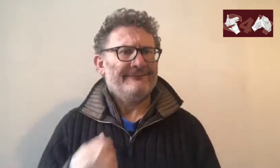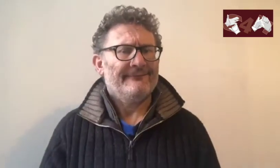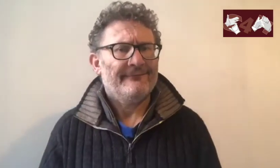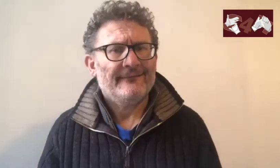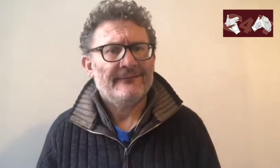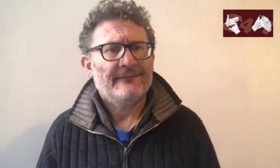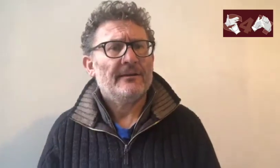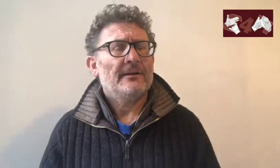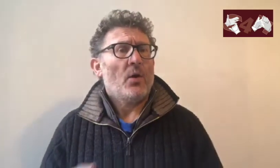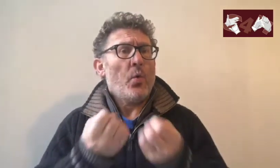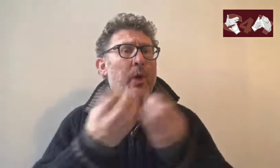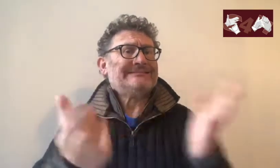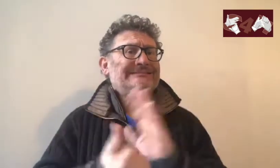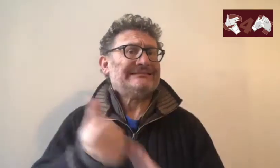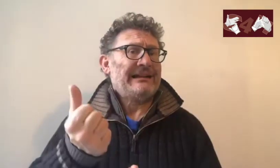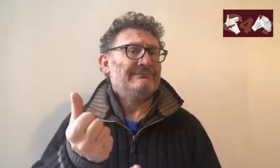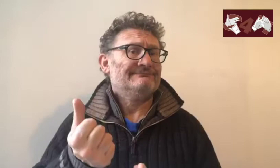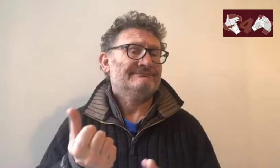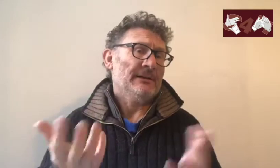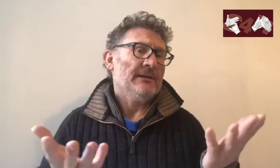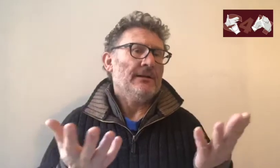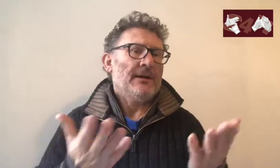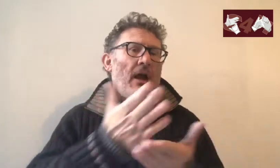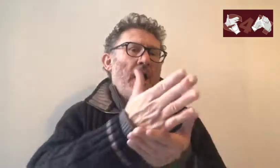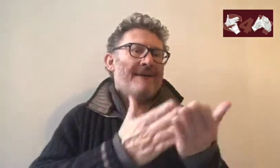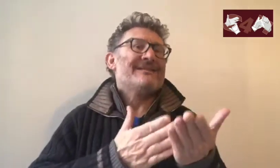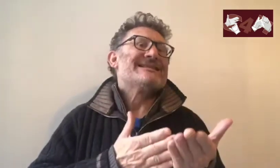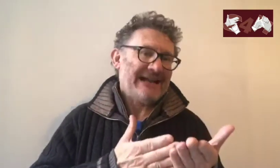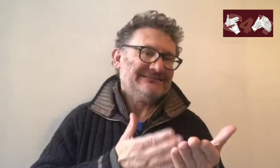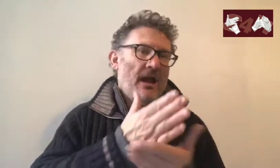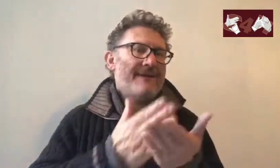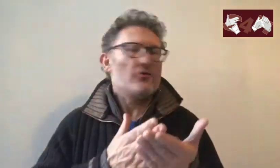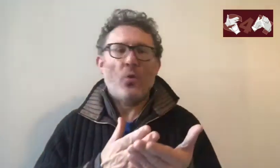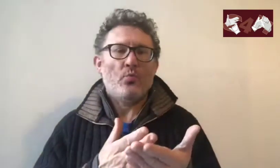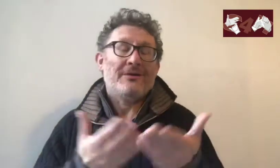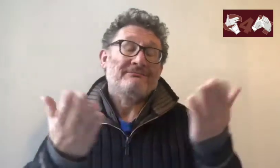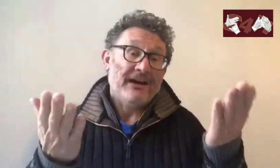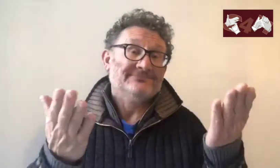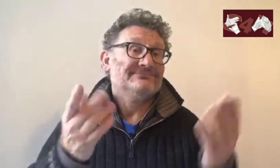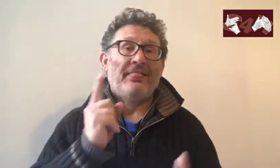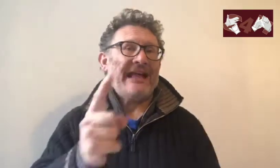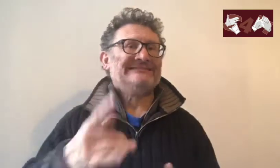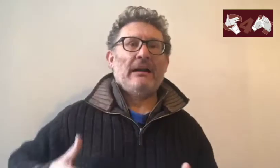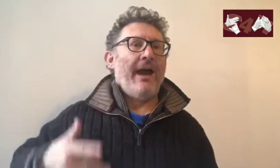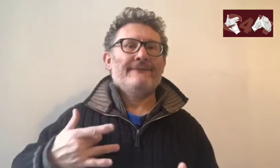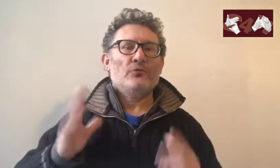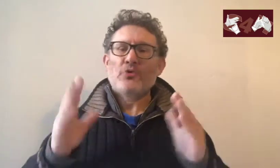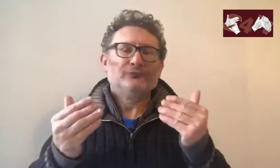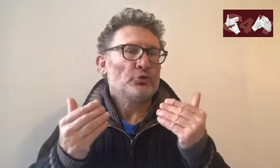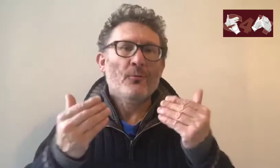I have so many skills and some of my skills are being wasted. I would definitely say half of